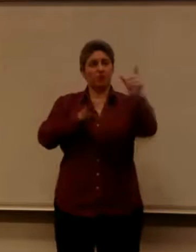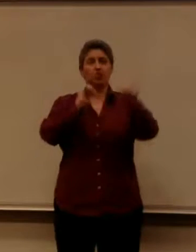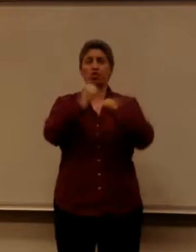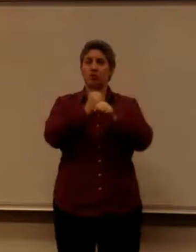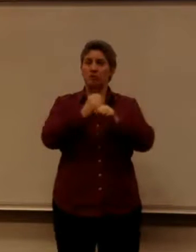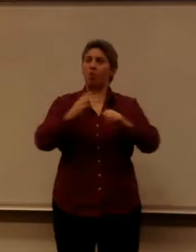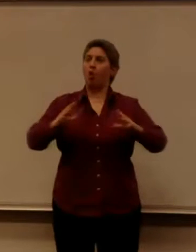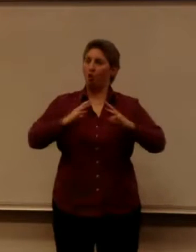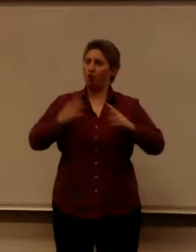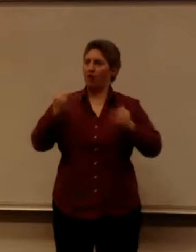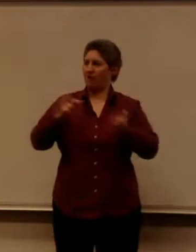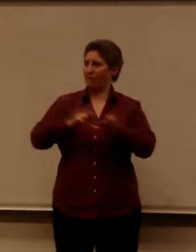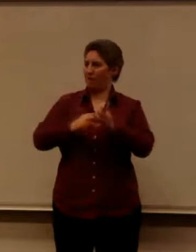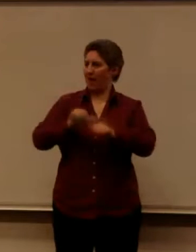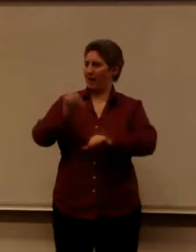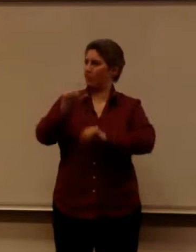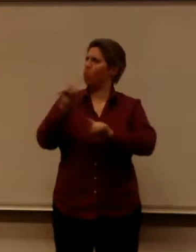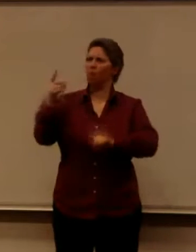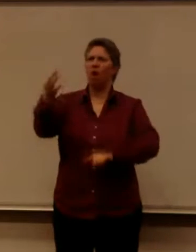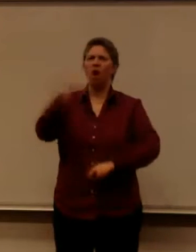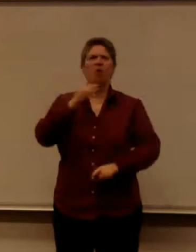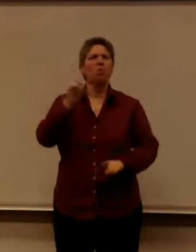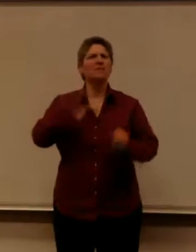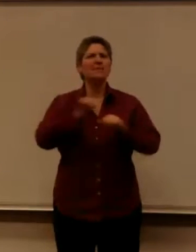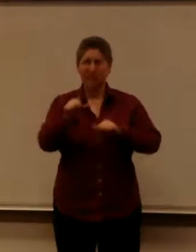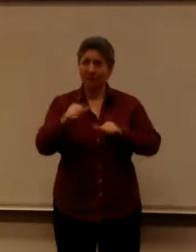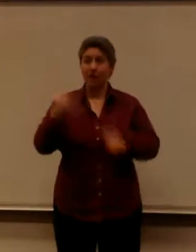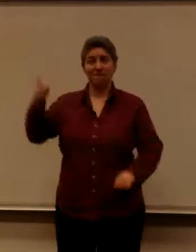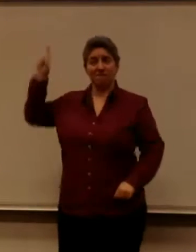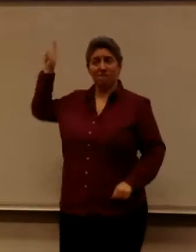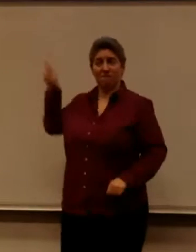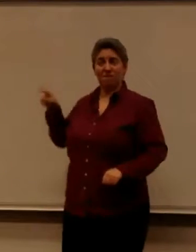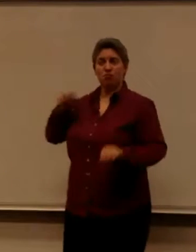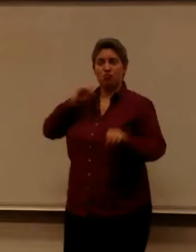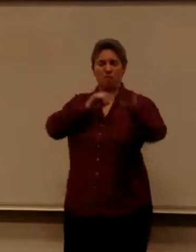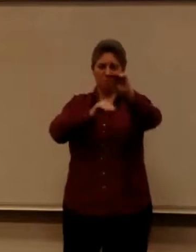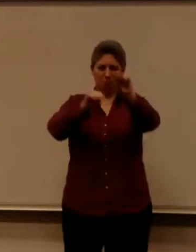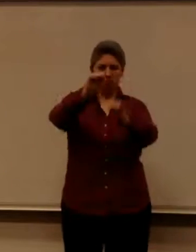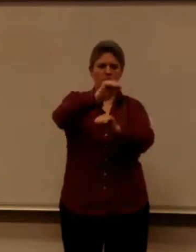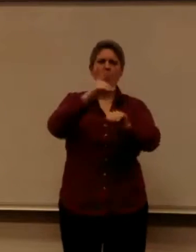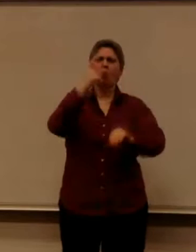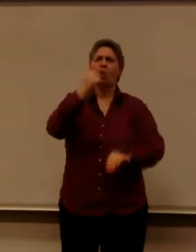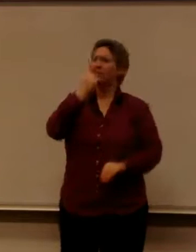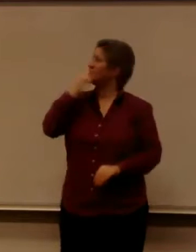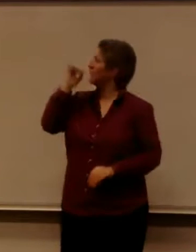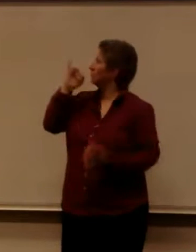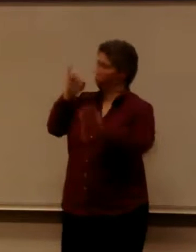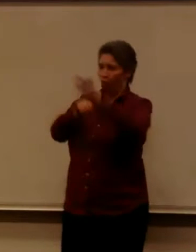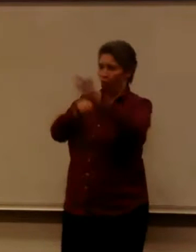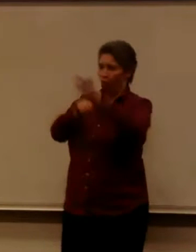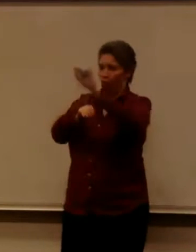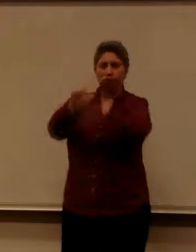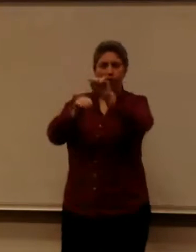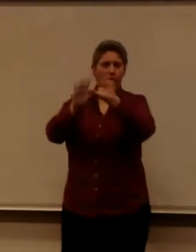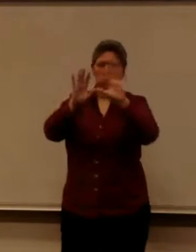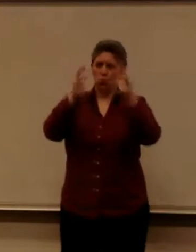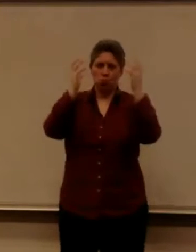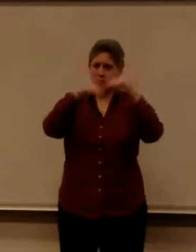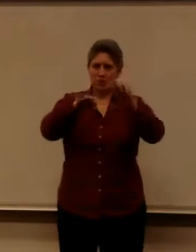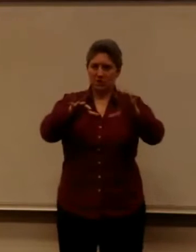may need additional meetings, and the Scottish Government does have general plans. So if you're saying what's happening next, this is